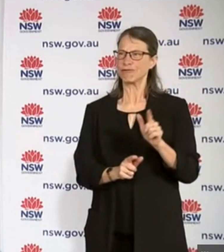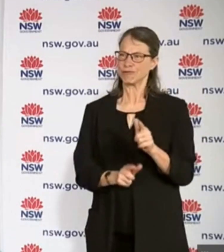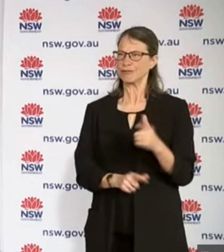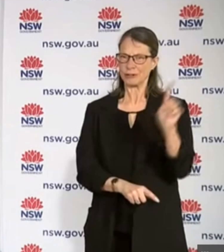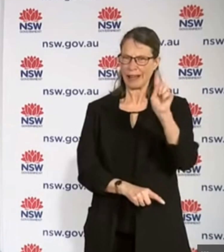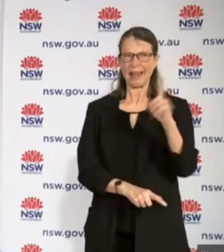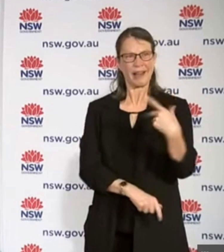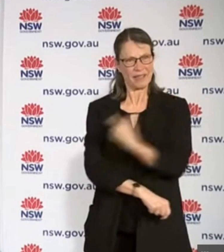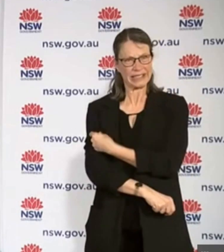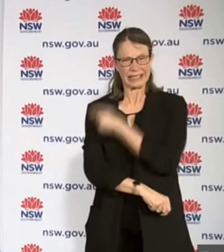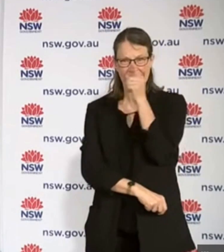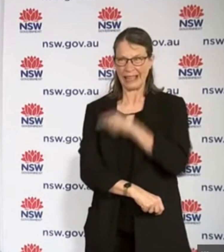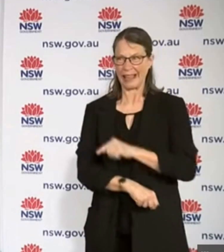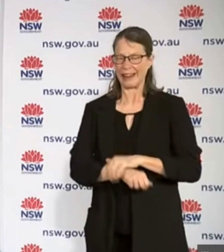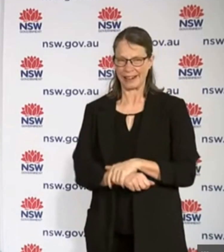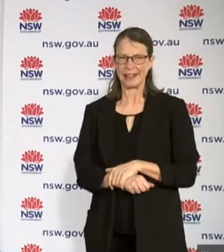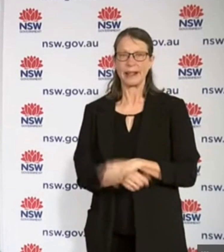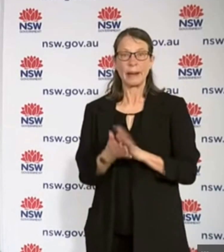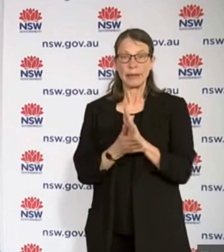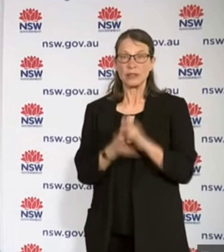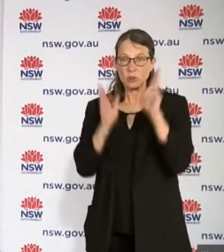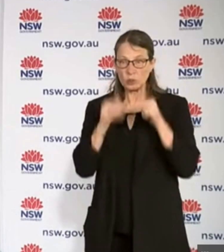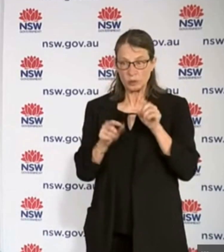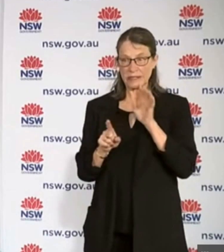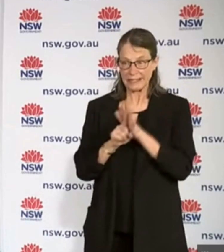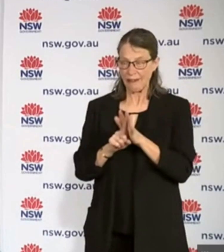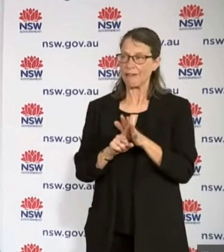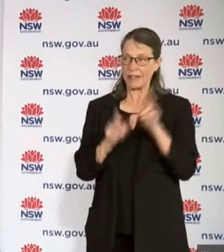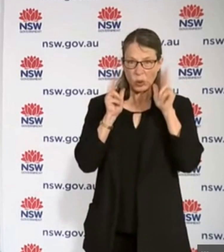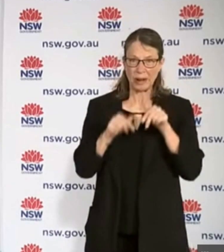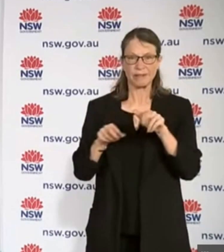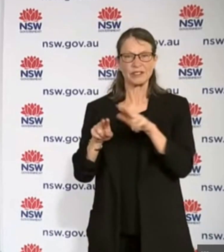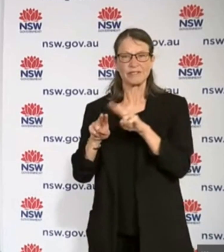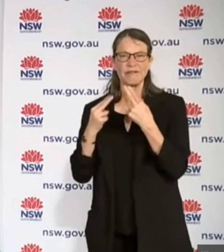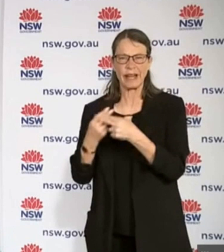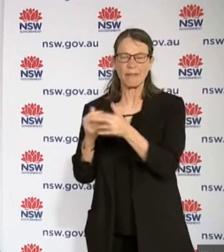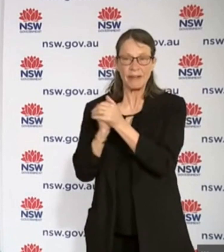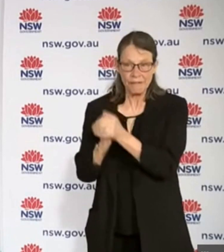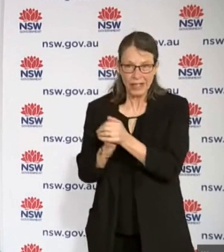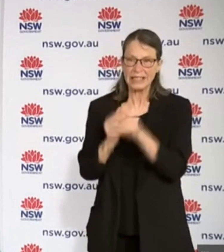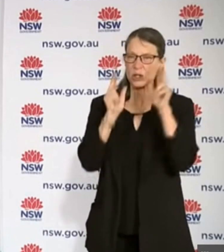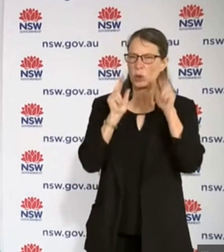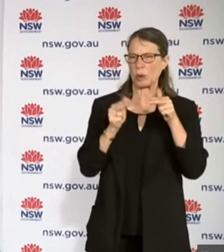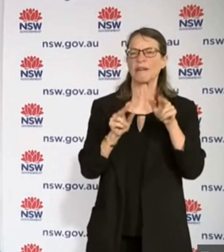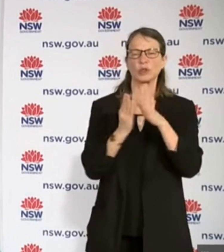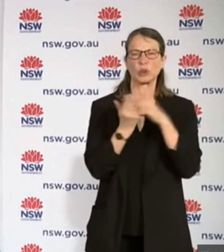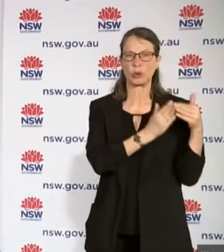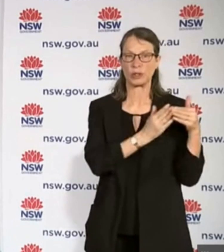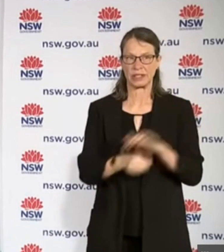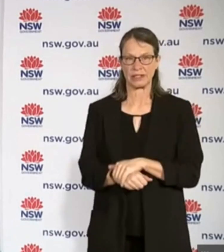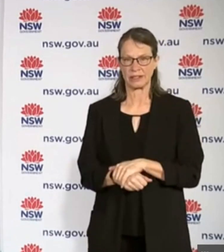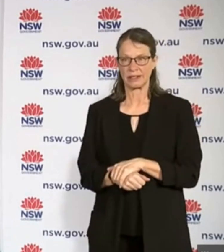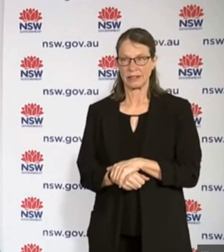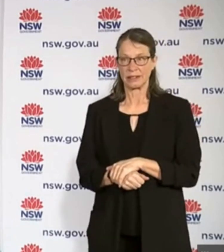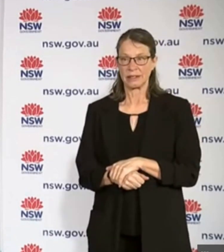and get vaccinated, not only to protect yourself and your loved ones, but also the community. And living with COVID will be a challenge for